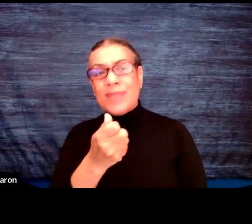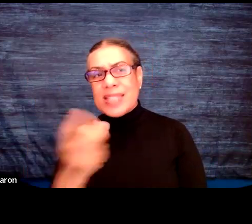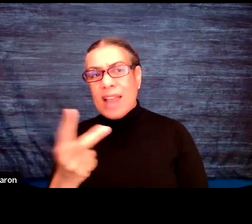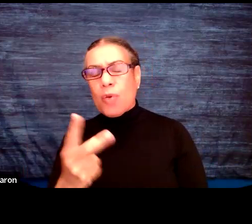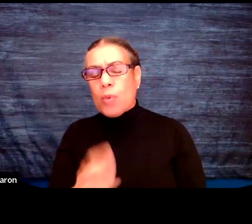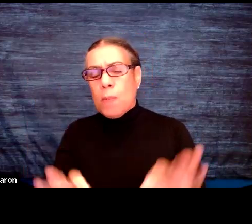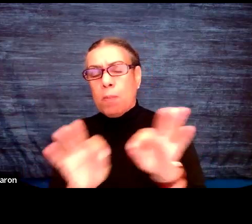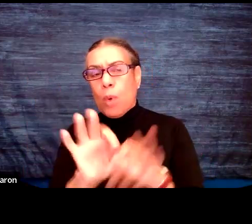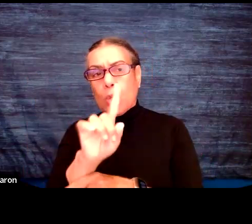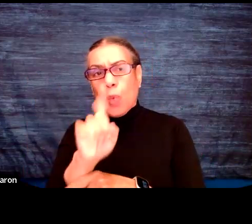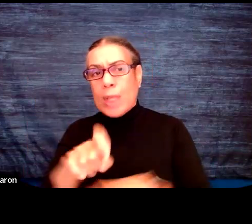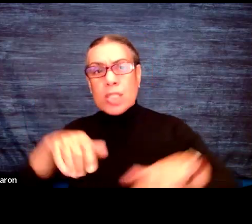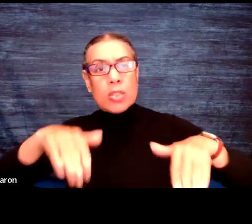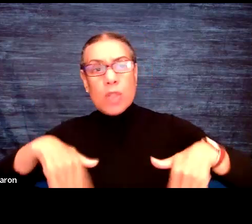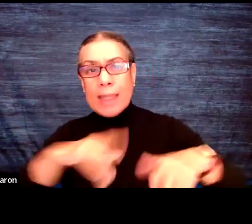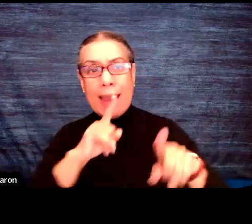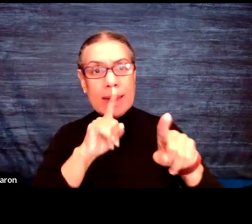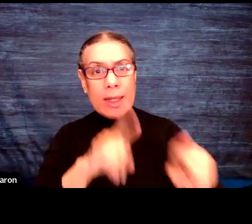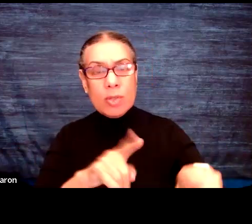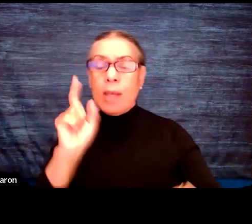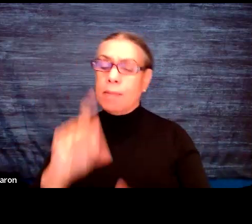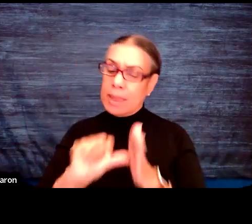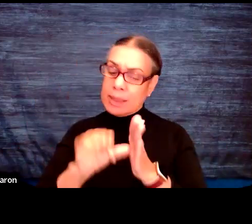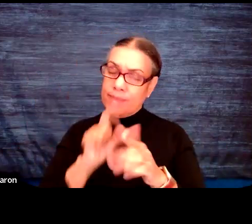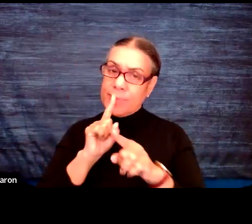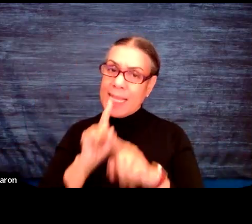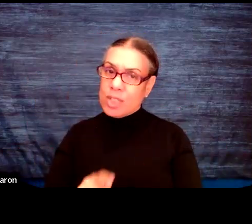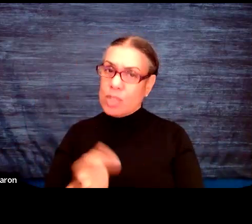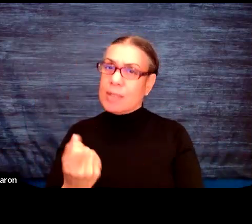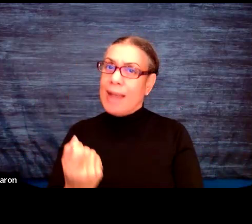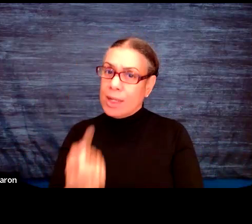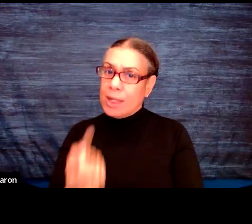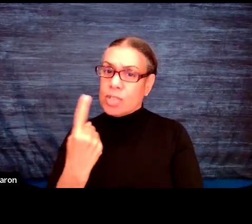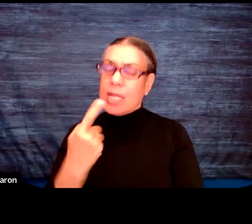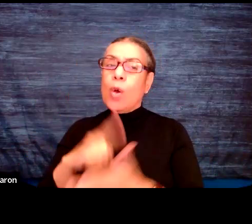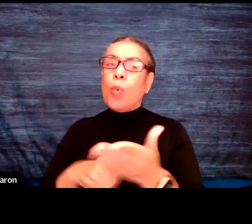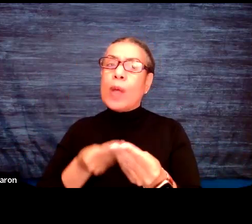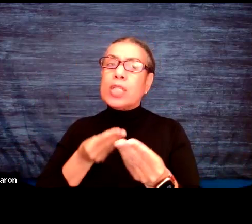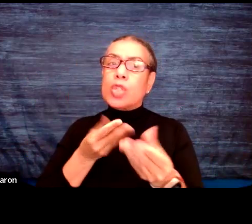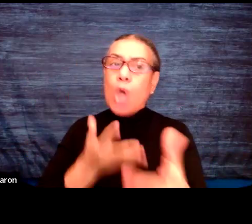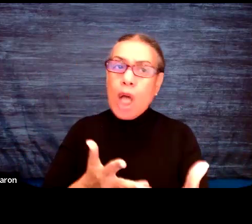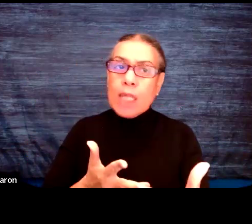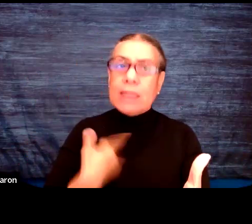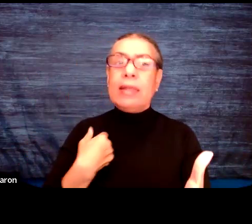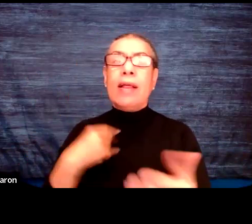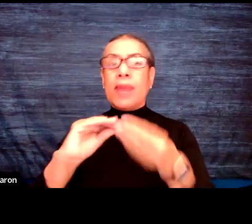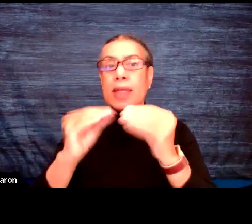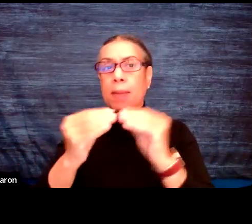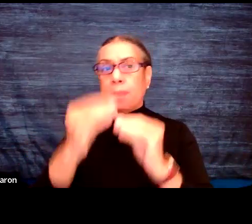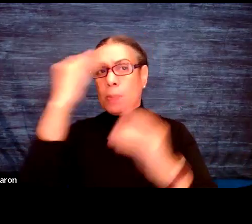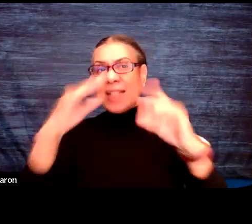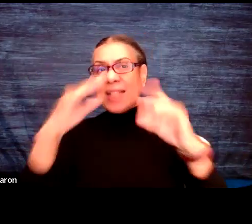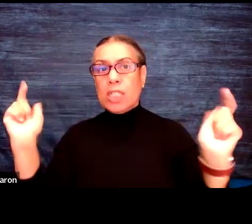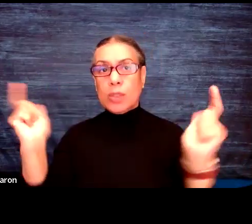questions that remain unanswered and must be addressed to fully understand the causes of Black educator attrition. And we're going to give you